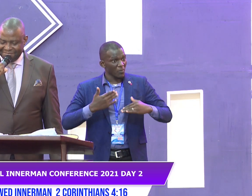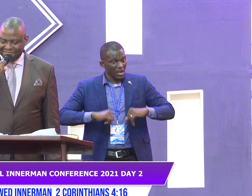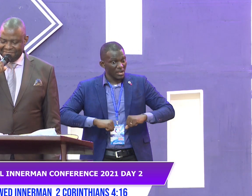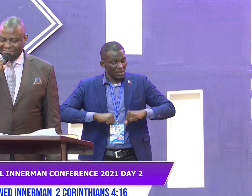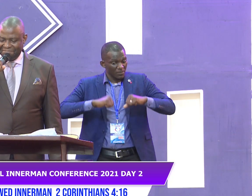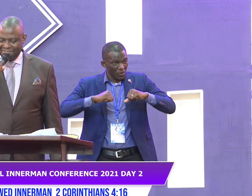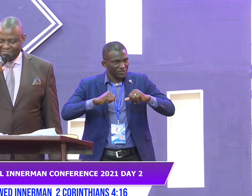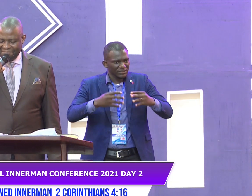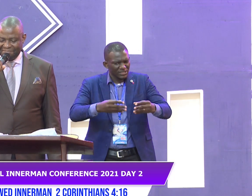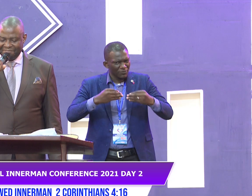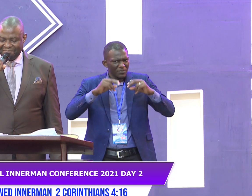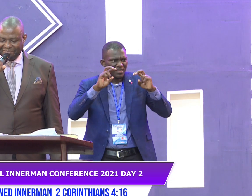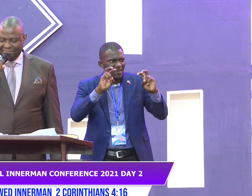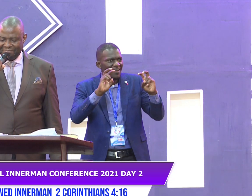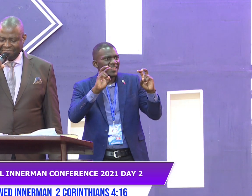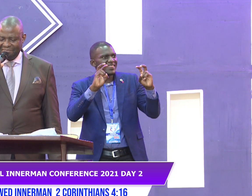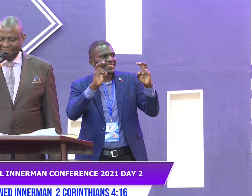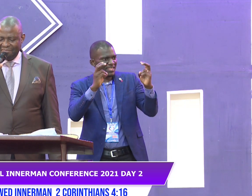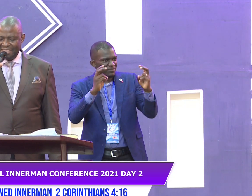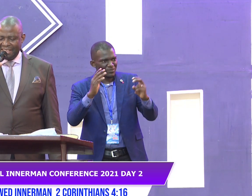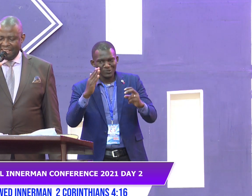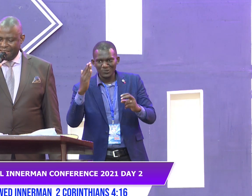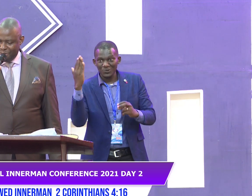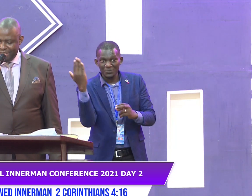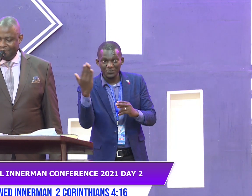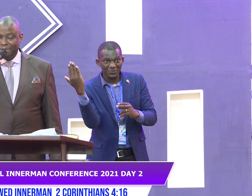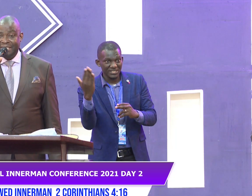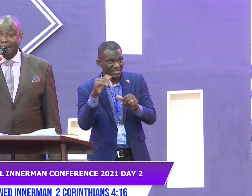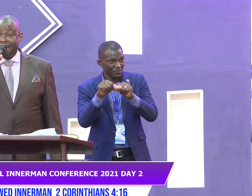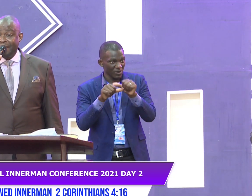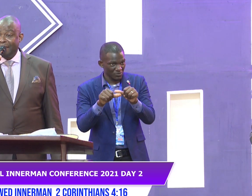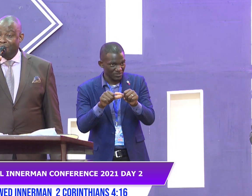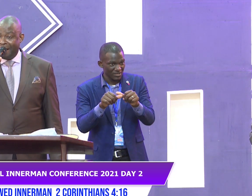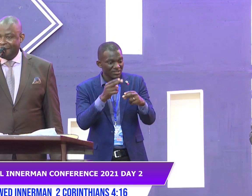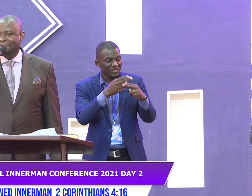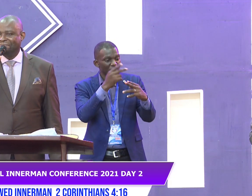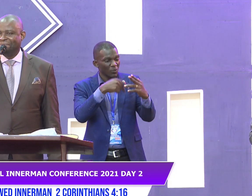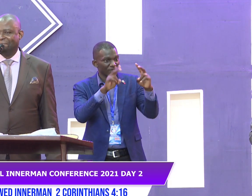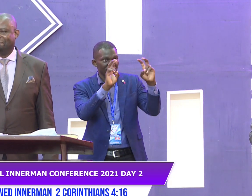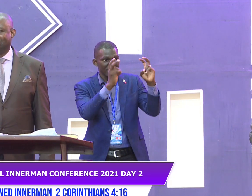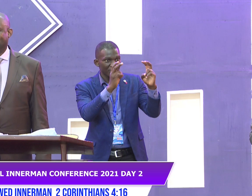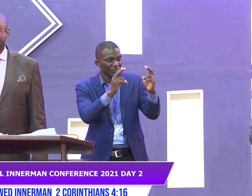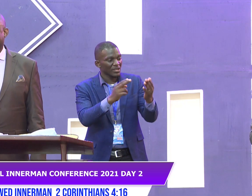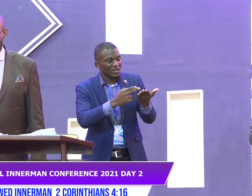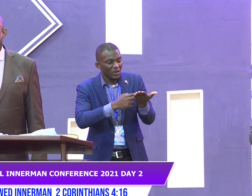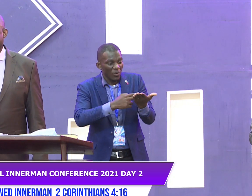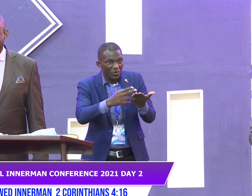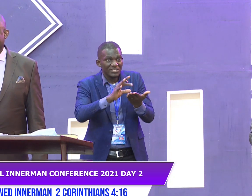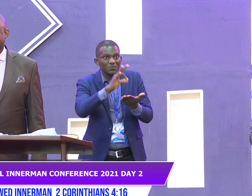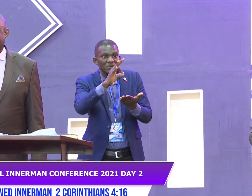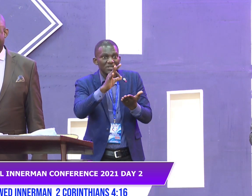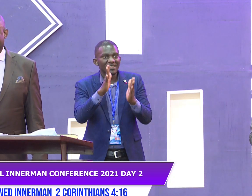My leaders gave me a theme to speak about. The Holy Spirit and the inner man. Omoyo